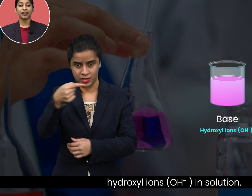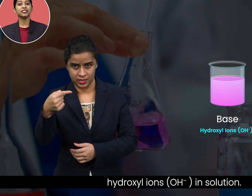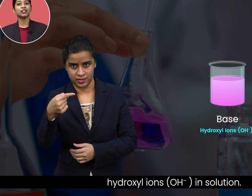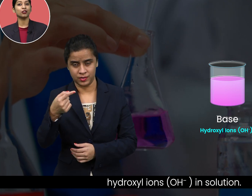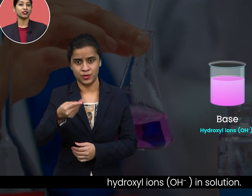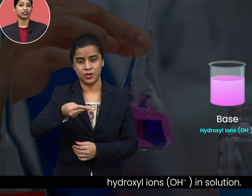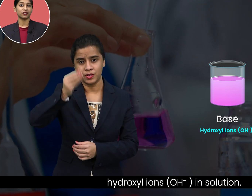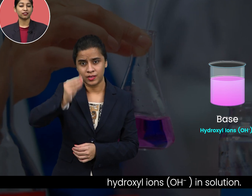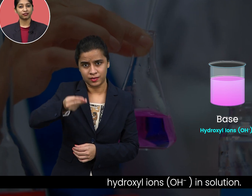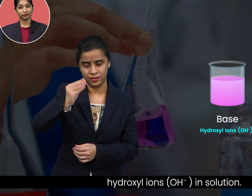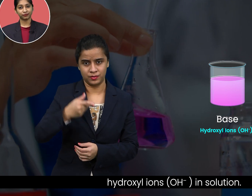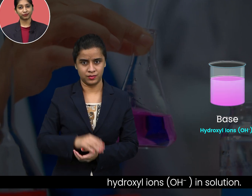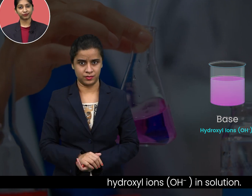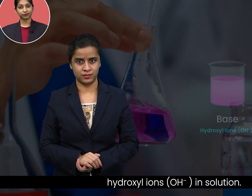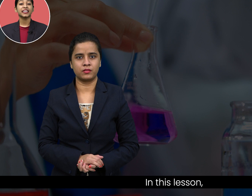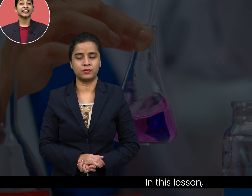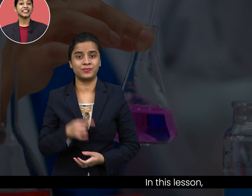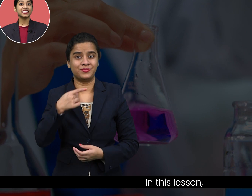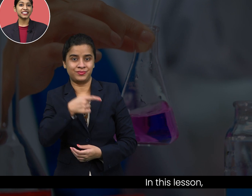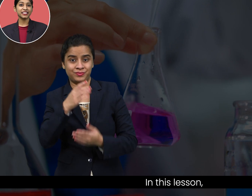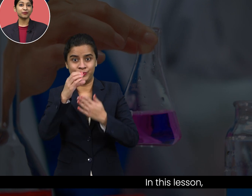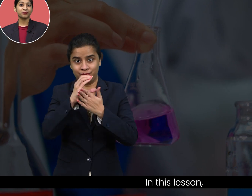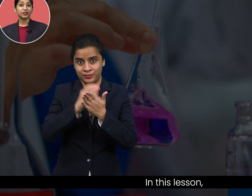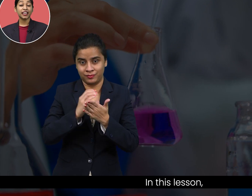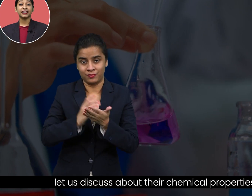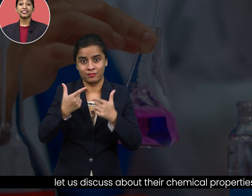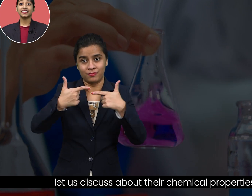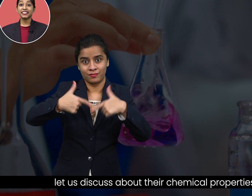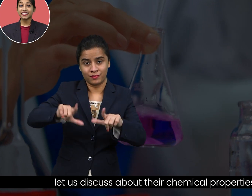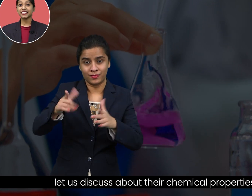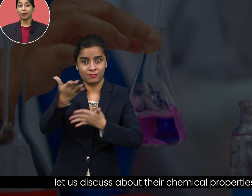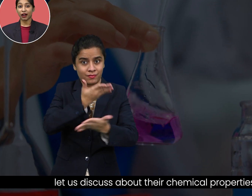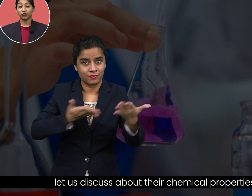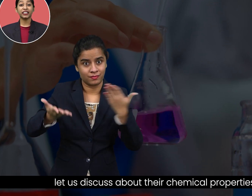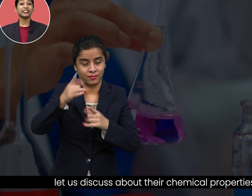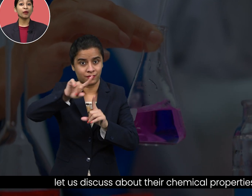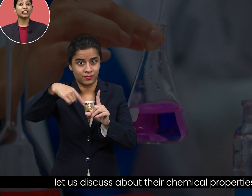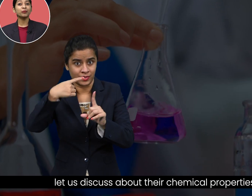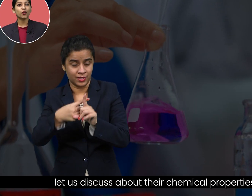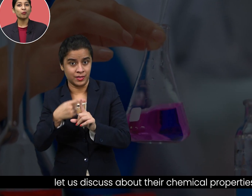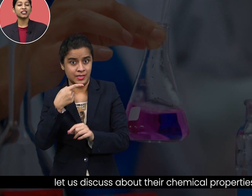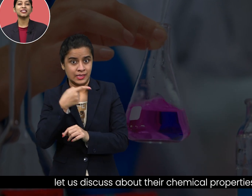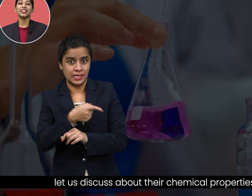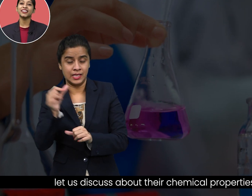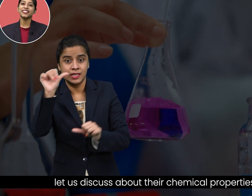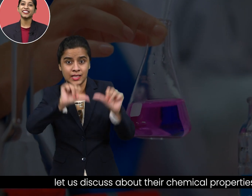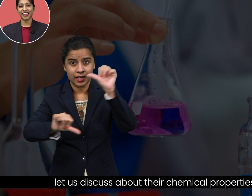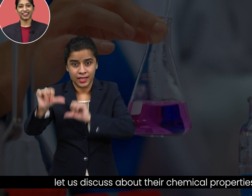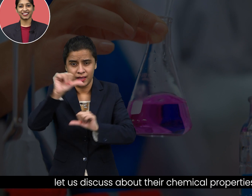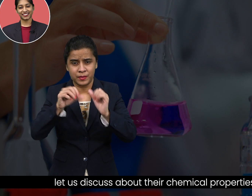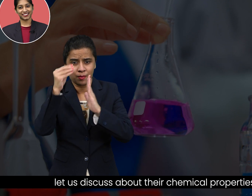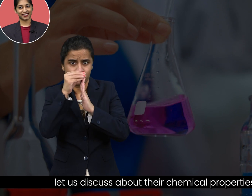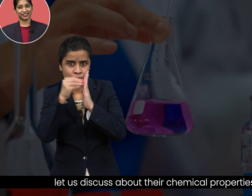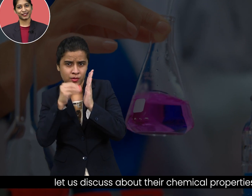OH- in solution. In this lesson, let us discuss about their chemical properties in